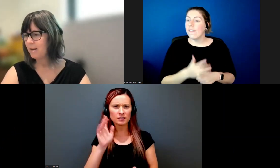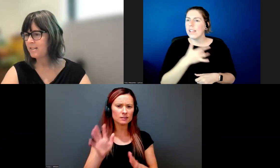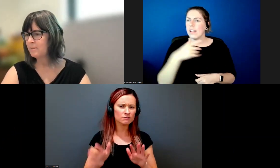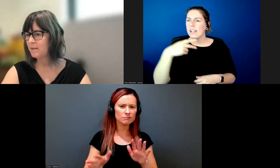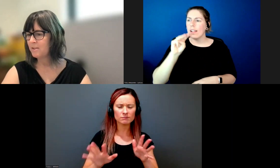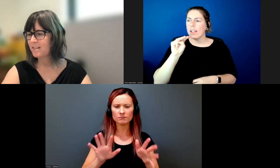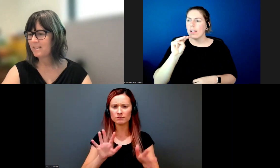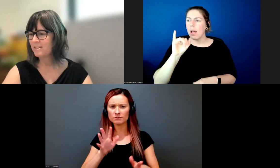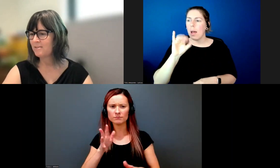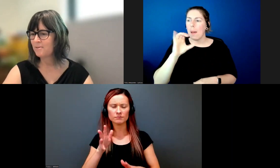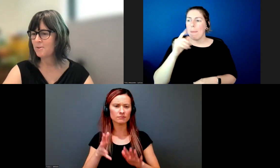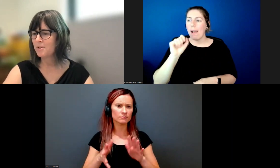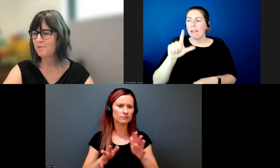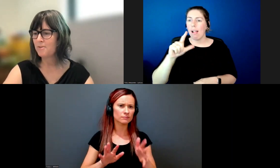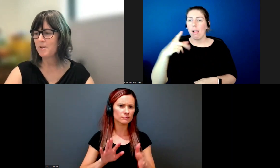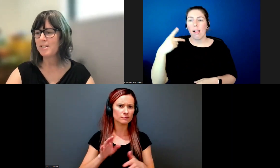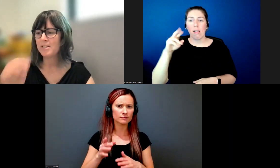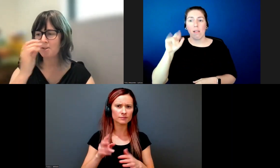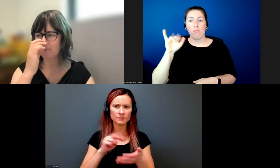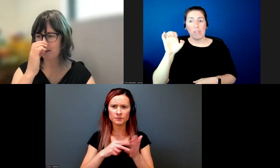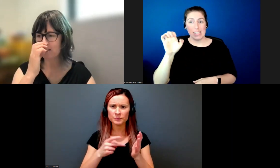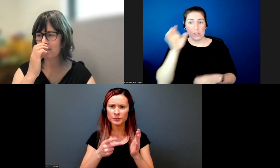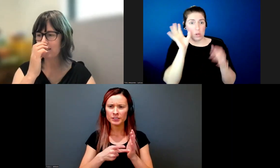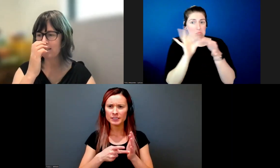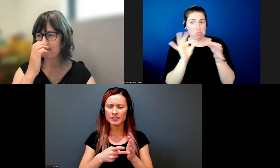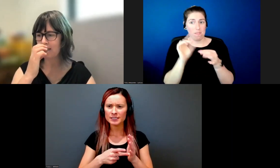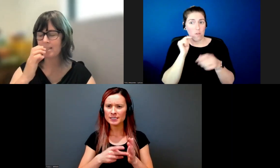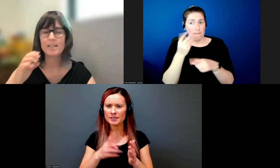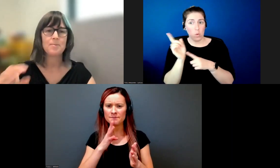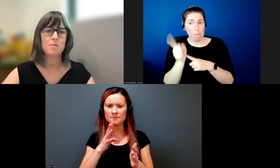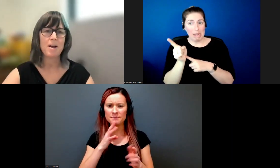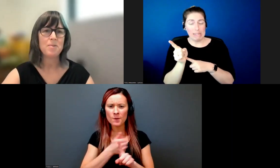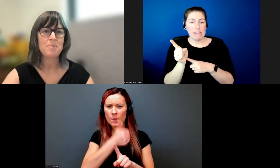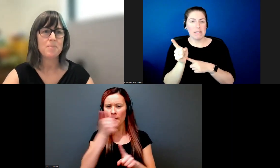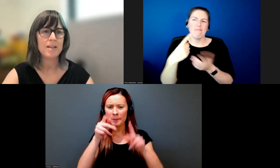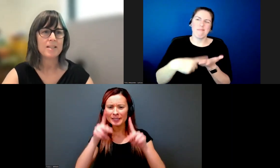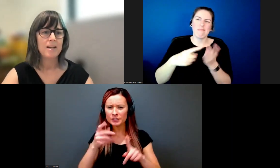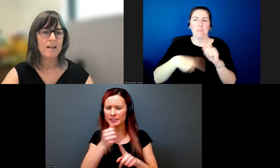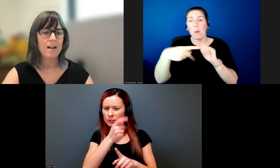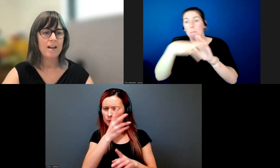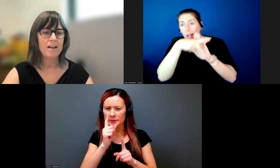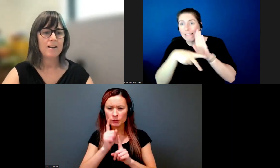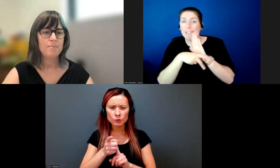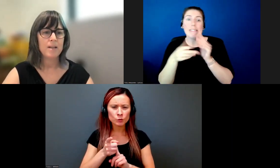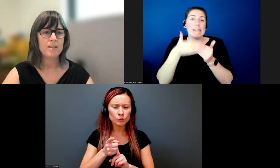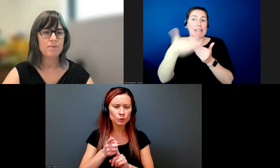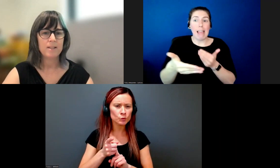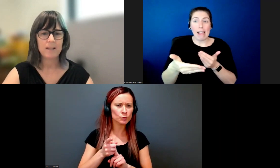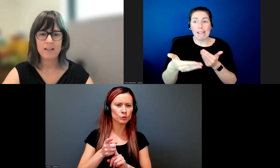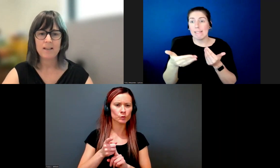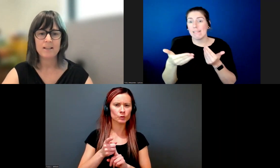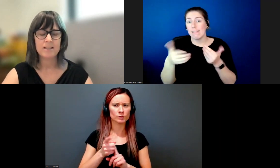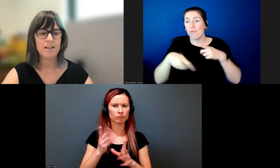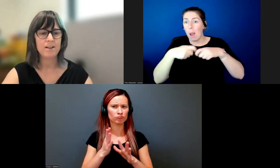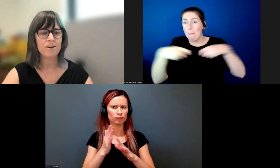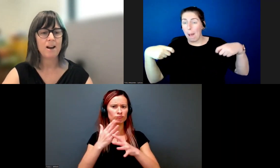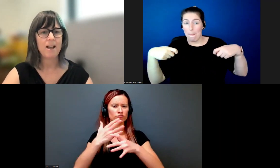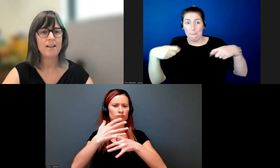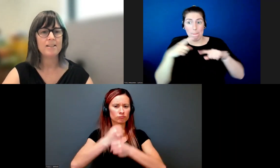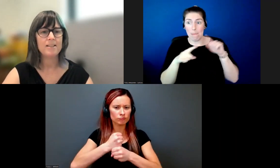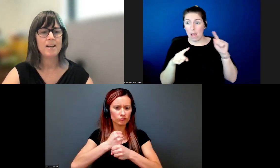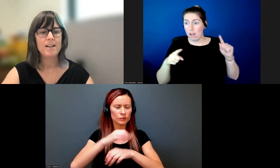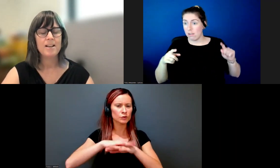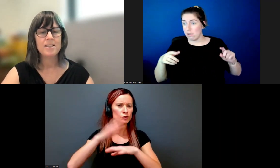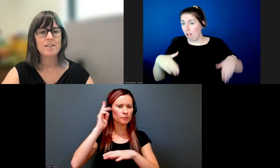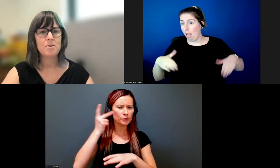back and speak with us for a few minutes to do a policy and next steps wrap up, but I don't think he is here.